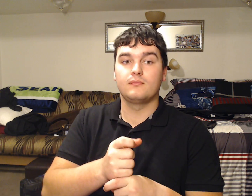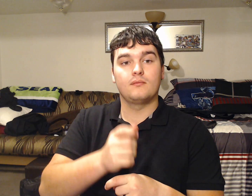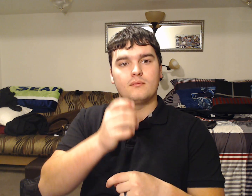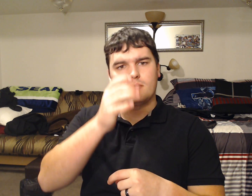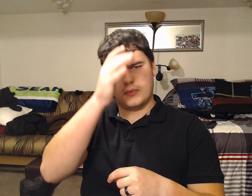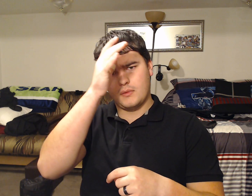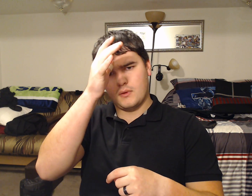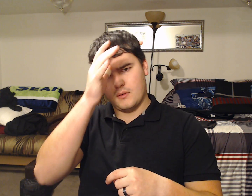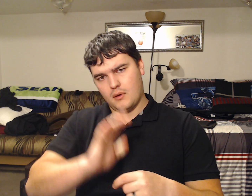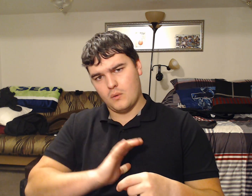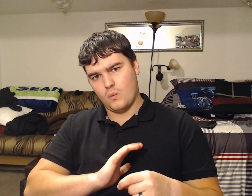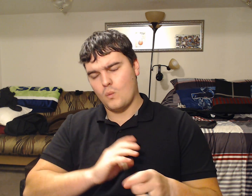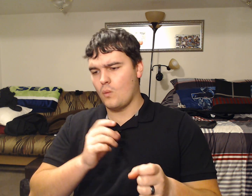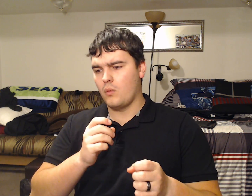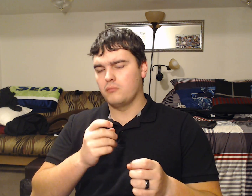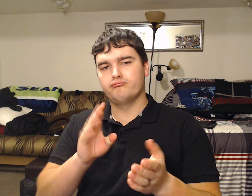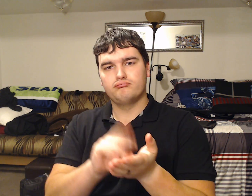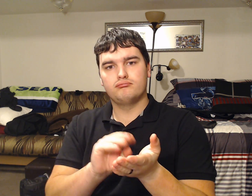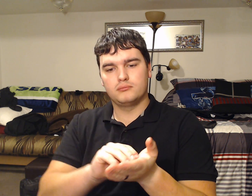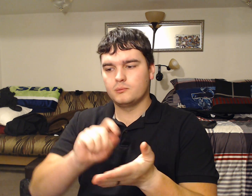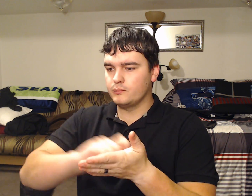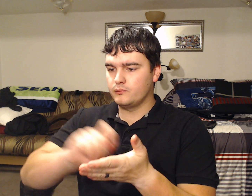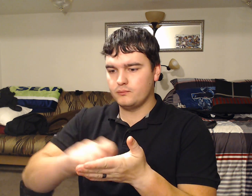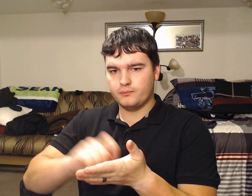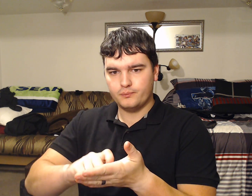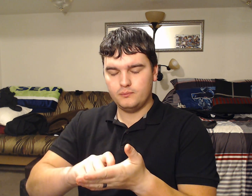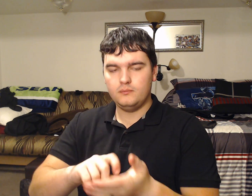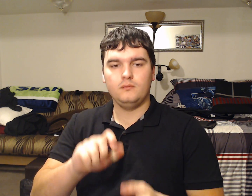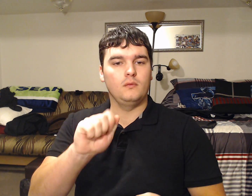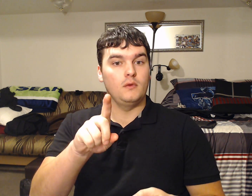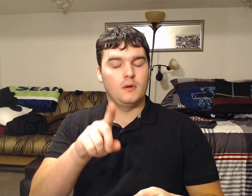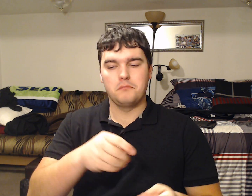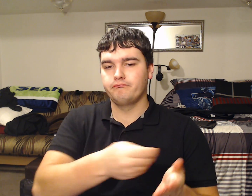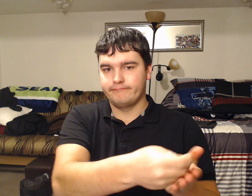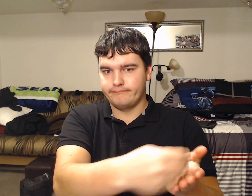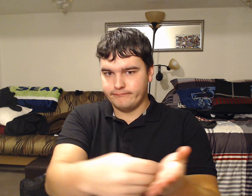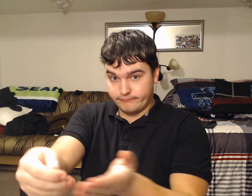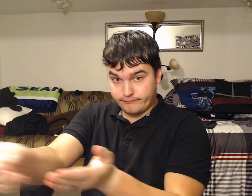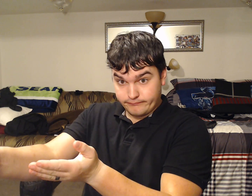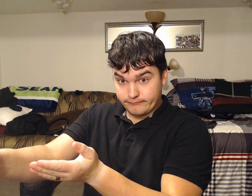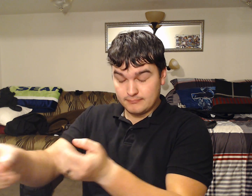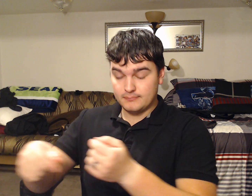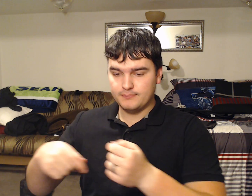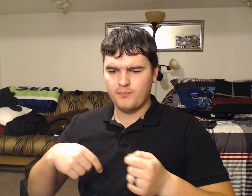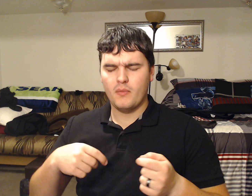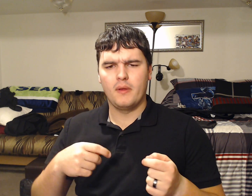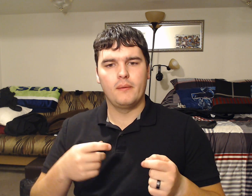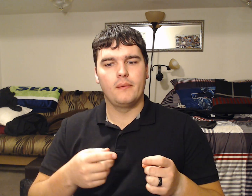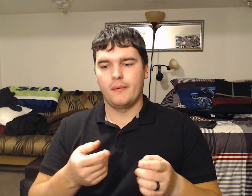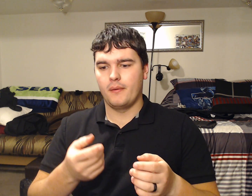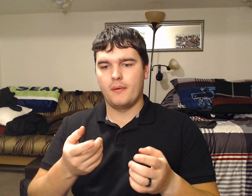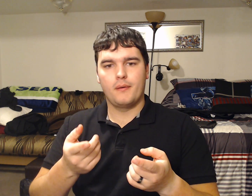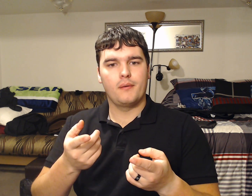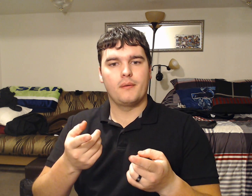He wrote an ad and distributed it all over. People read the ad asking for volunteers to go up into the rocket to stay for 15